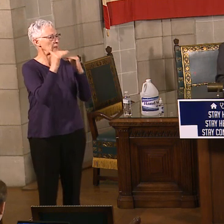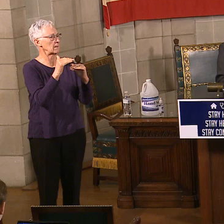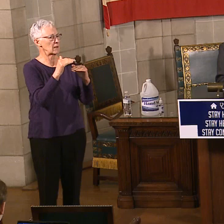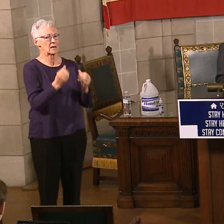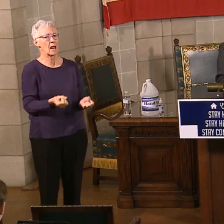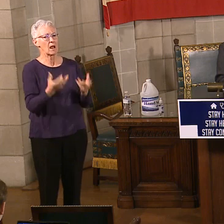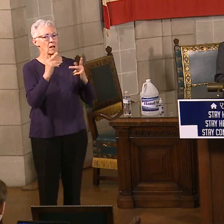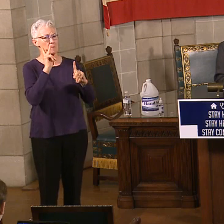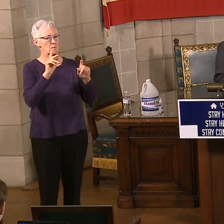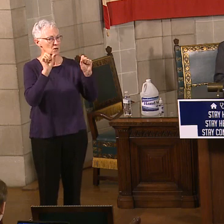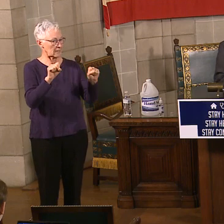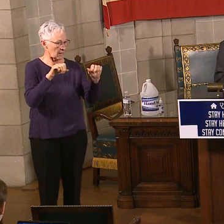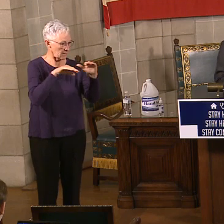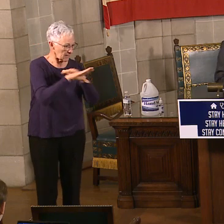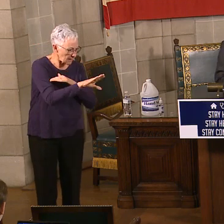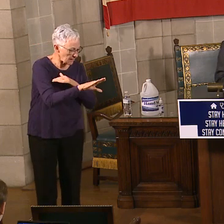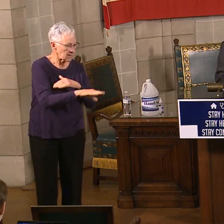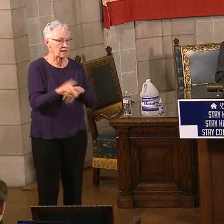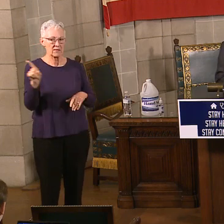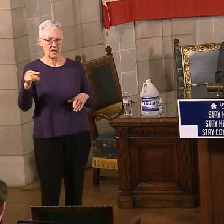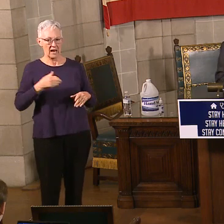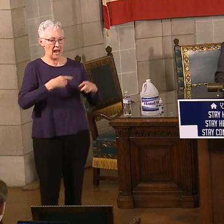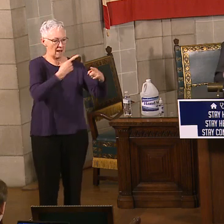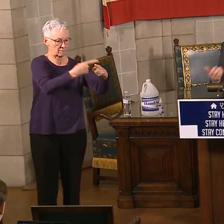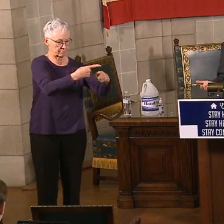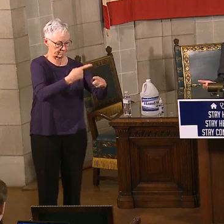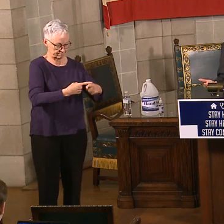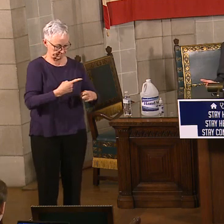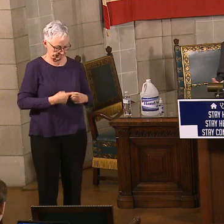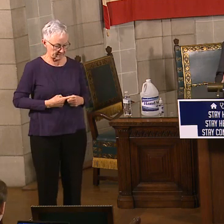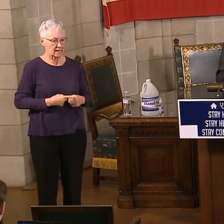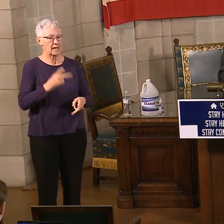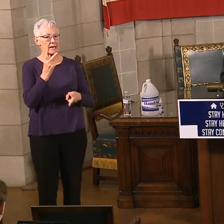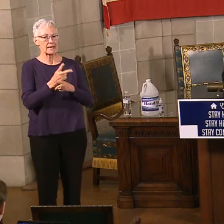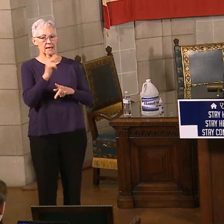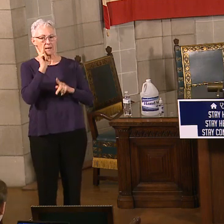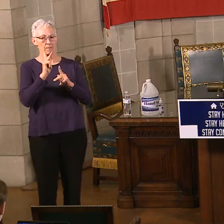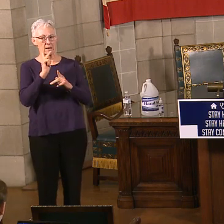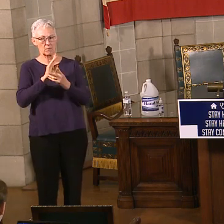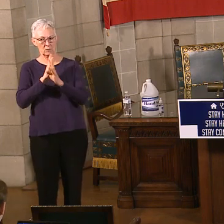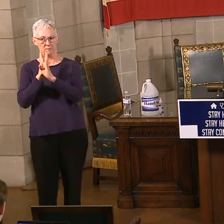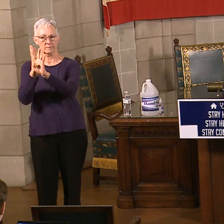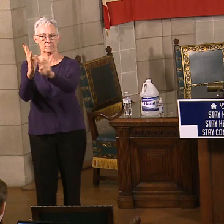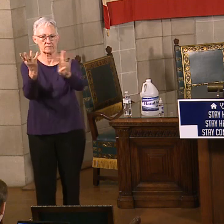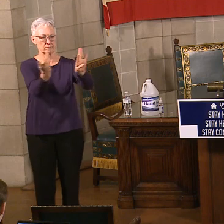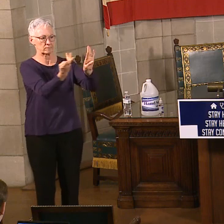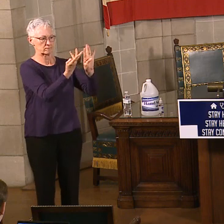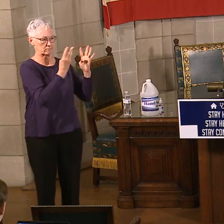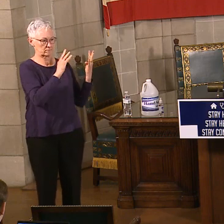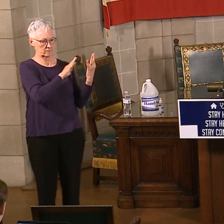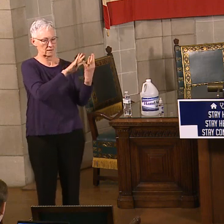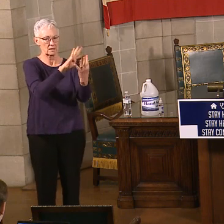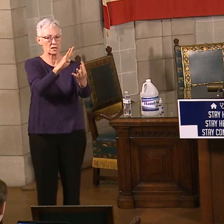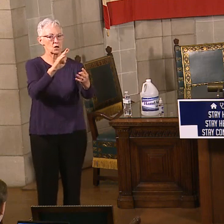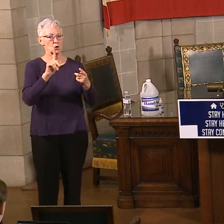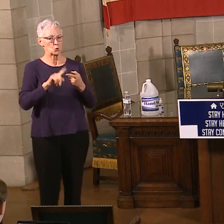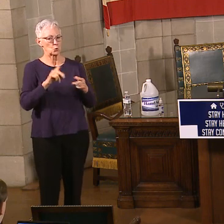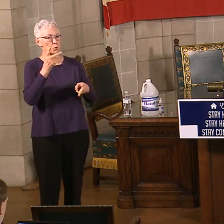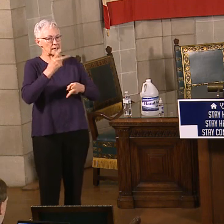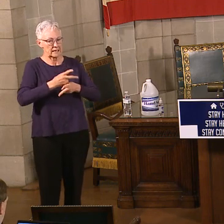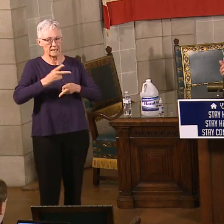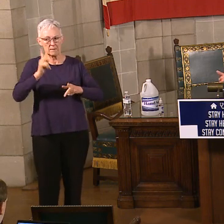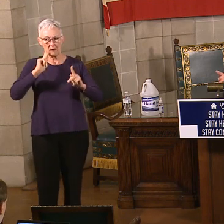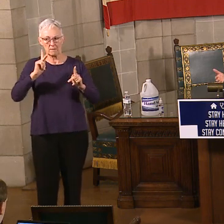of customers going in. They've got one-way traffic going down aisles and things like that, and that's all part of what we want to do to help people limit those social